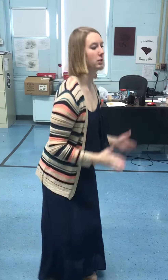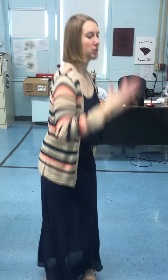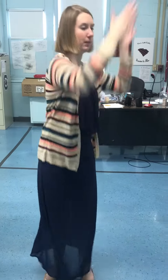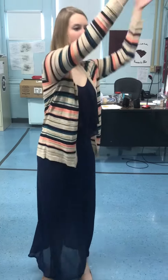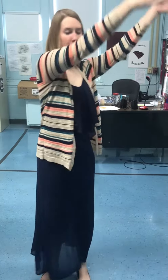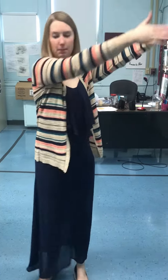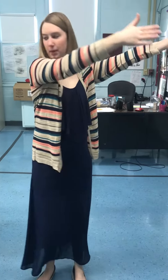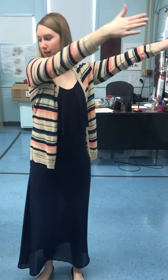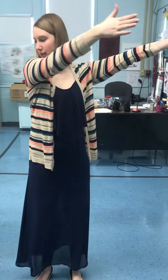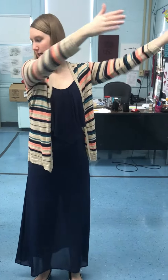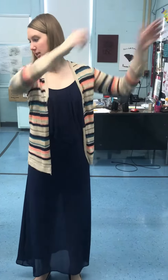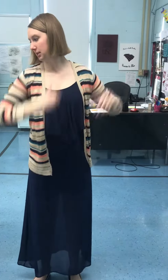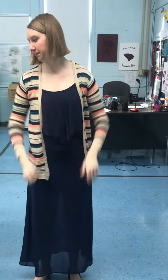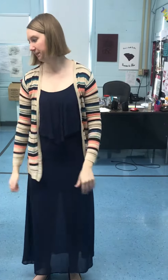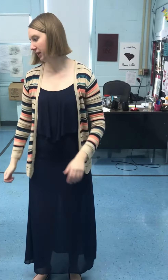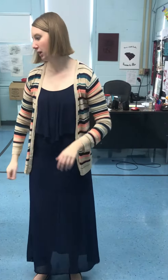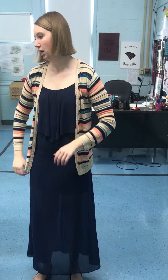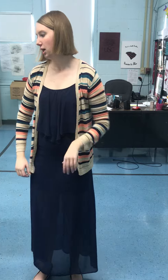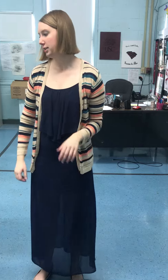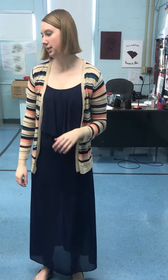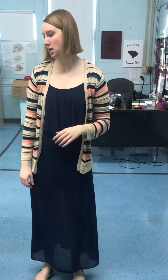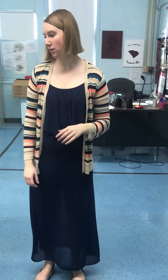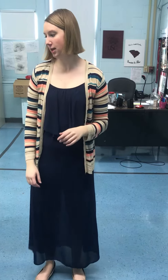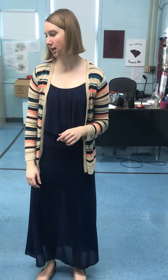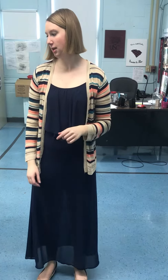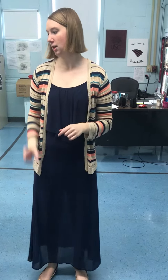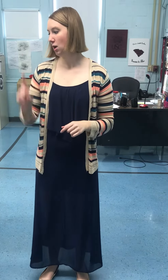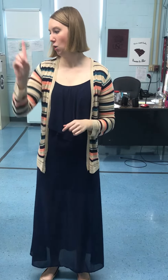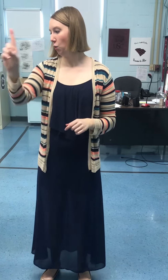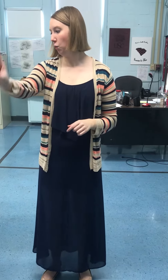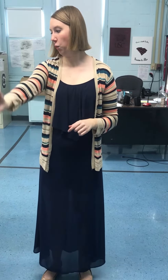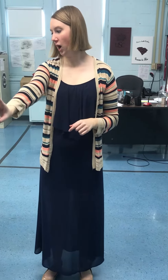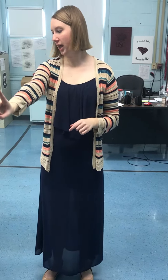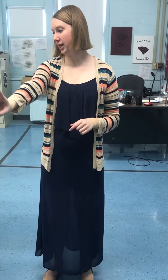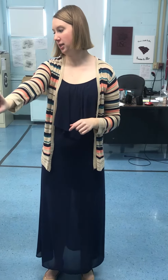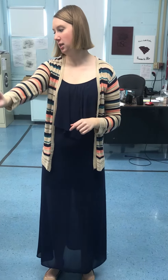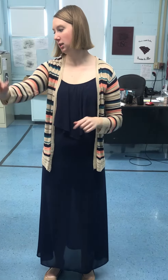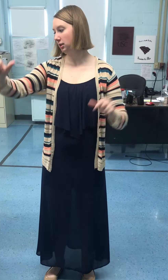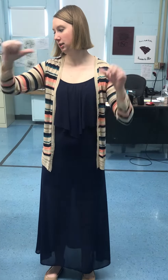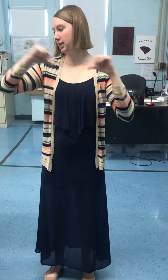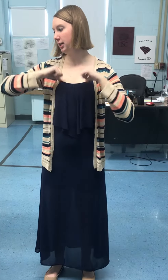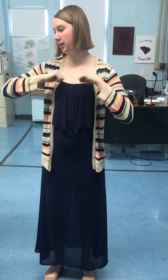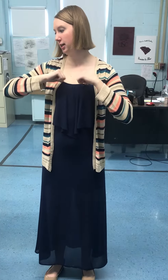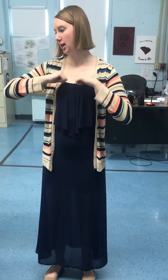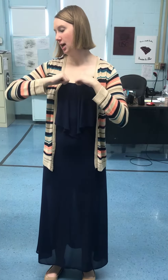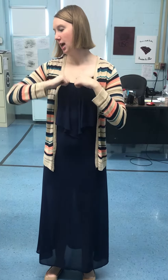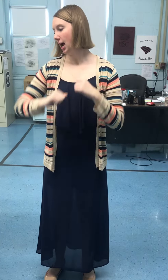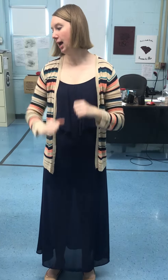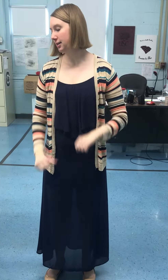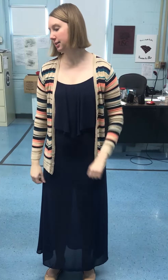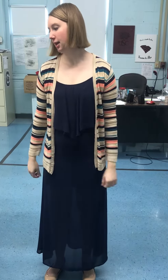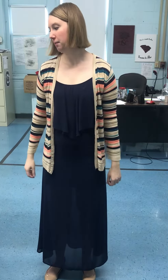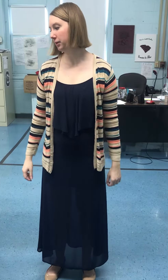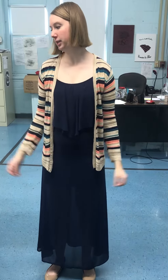responsibilities. Tyranny, one leader has complete